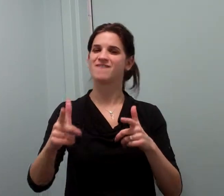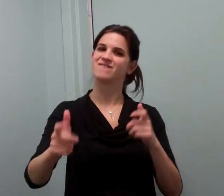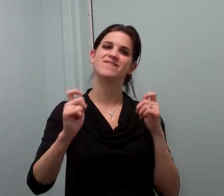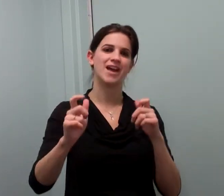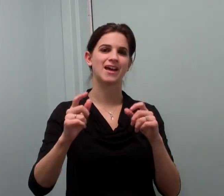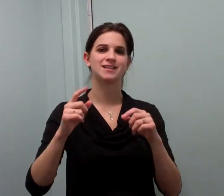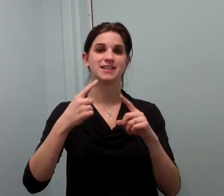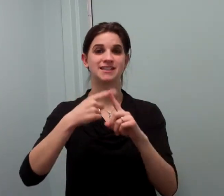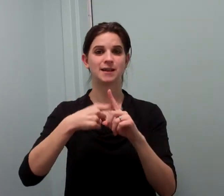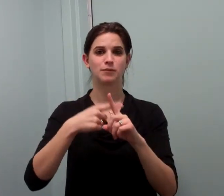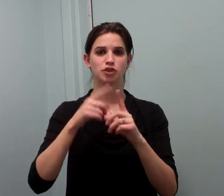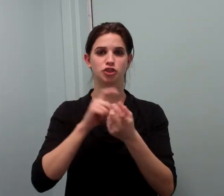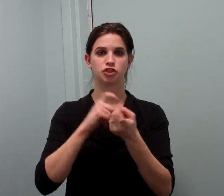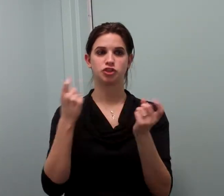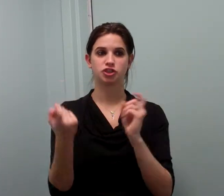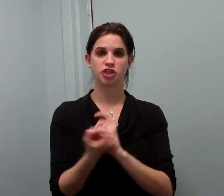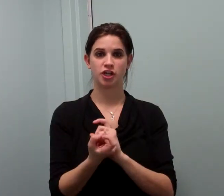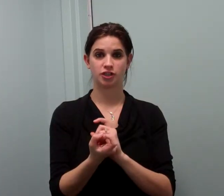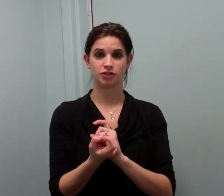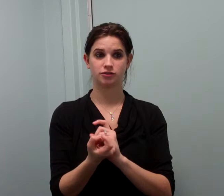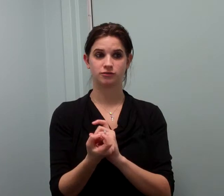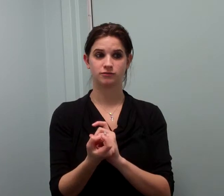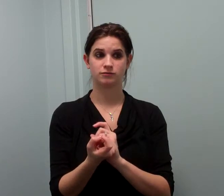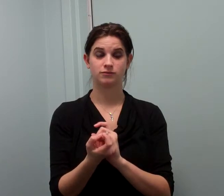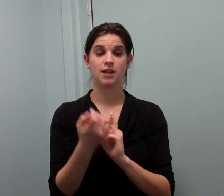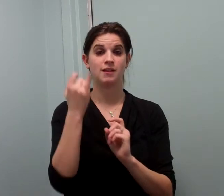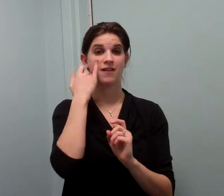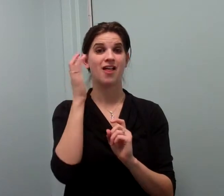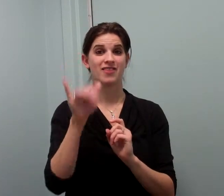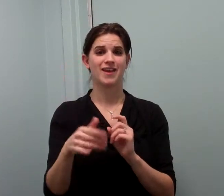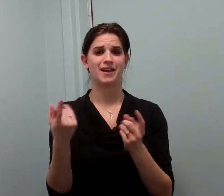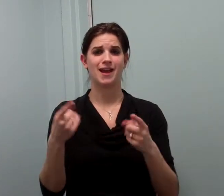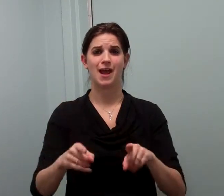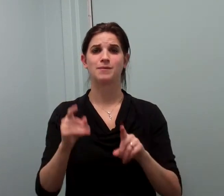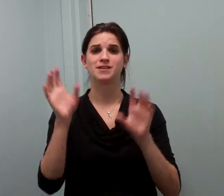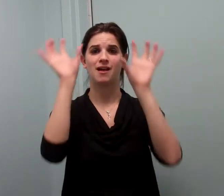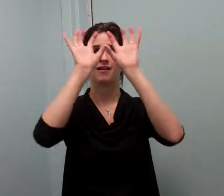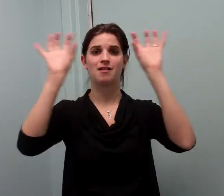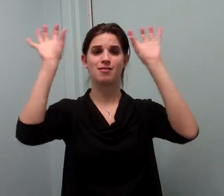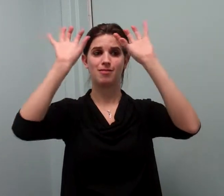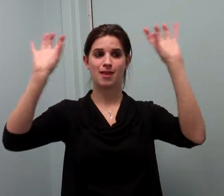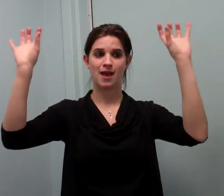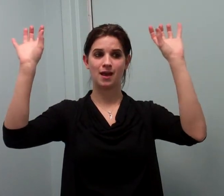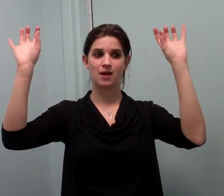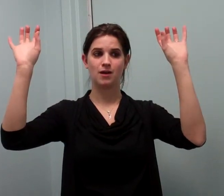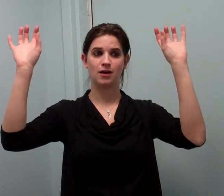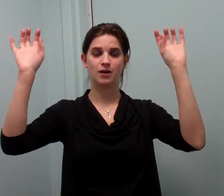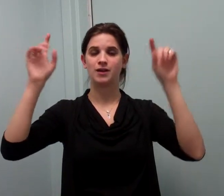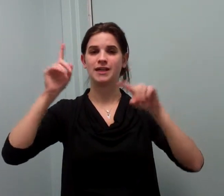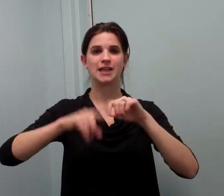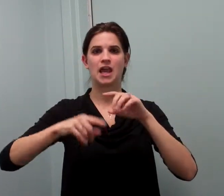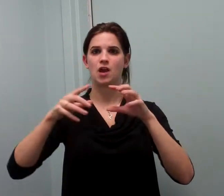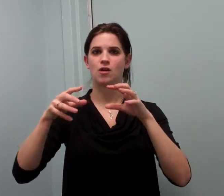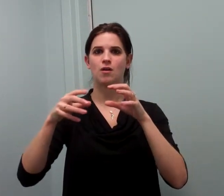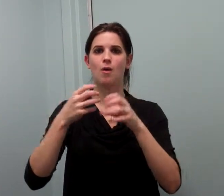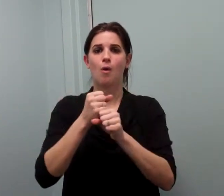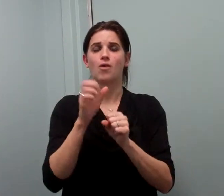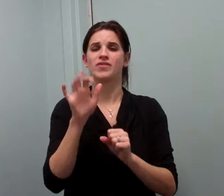a cloud can't hold as much water vapor as it used to, and then it rains. Another thing to use to describe